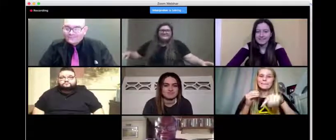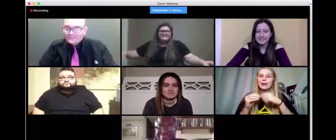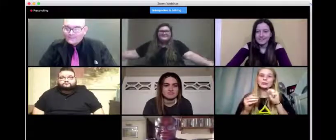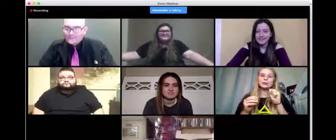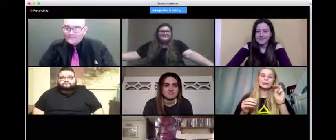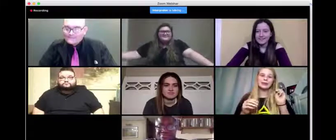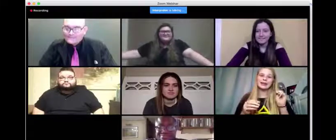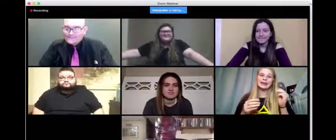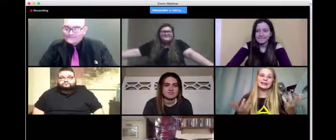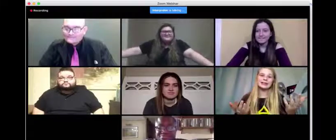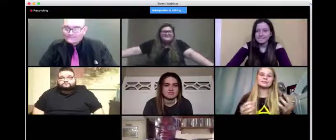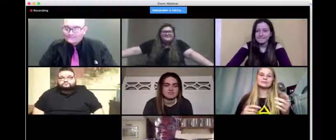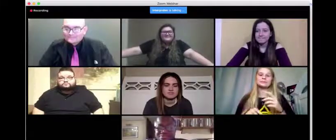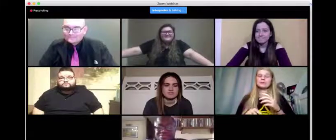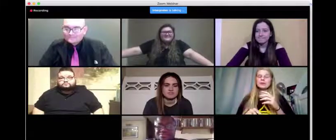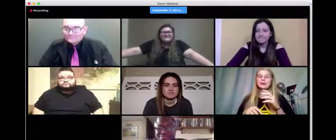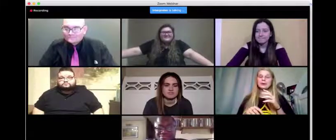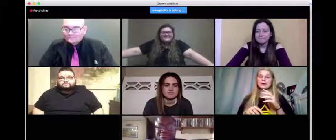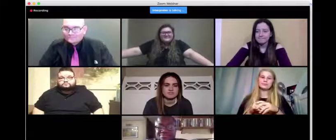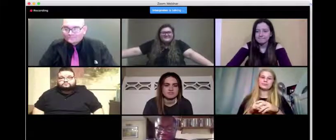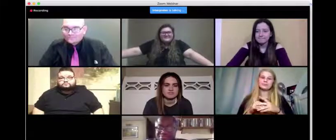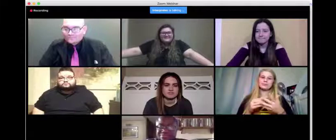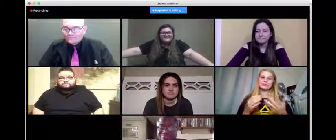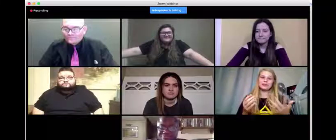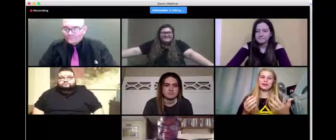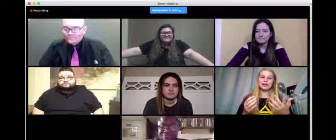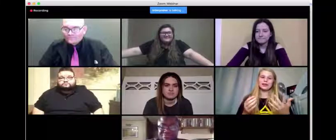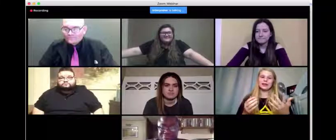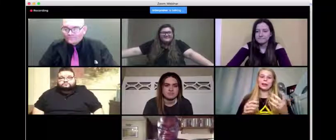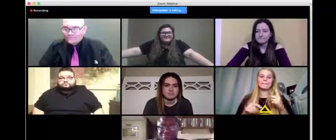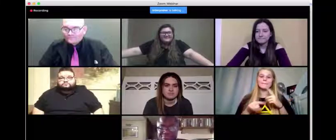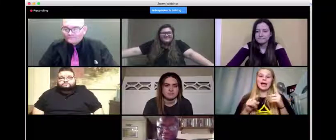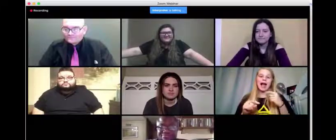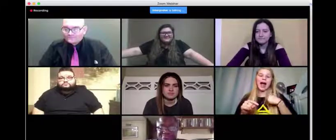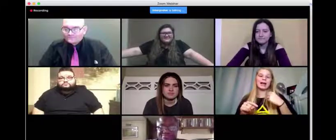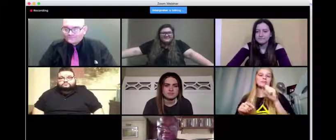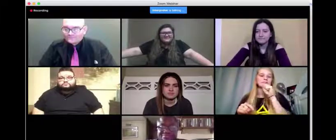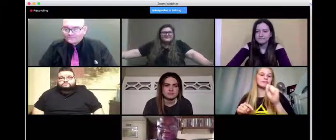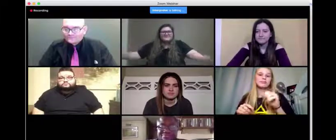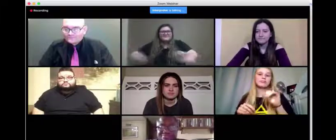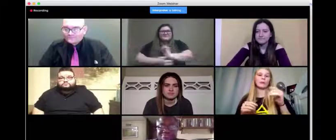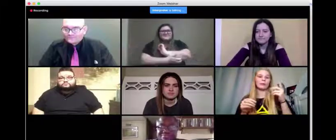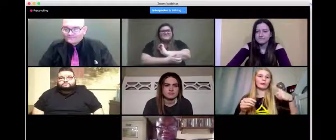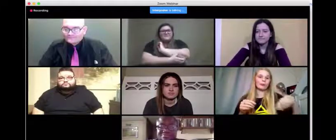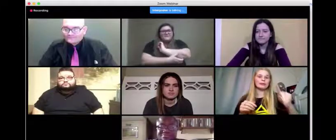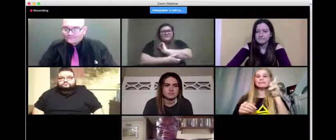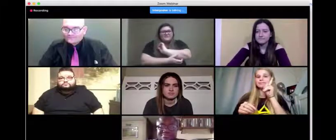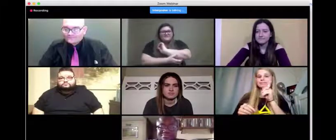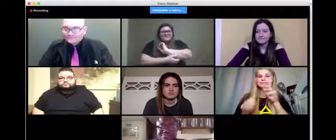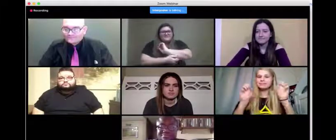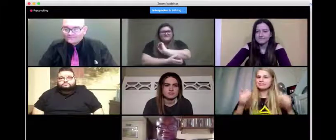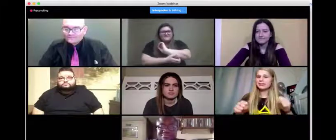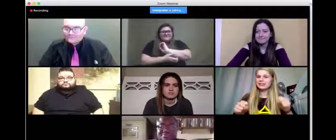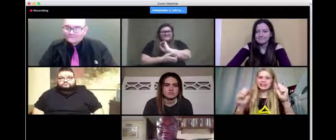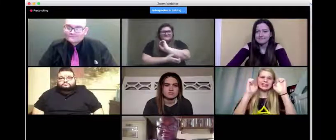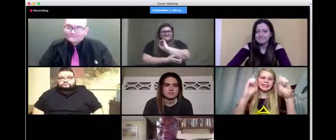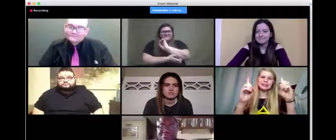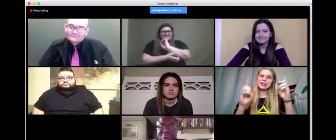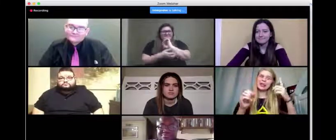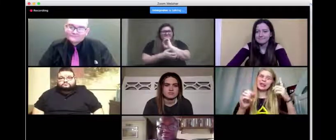But I really love it when the deaf people can educate them and really teach them. For example, my alarm, I have my deaf alarm